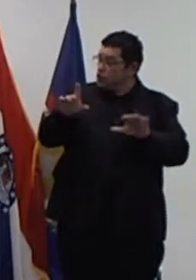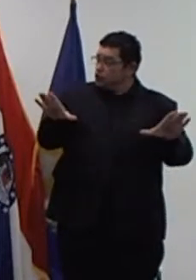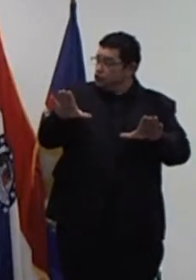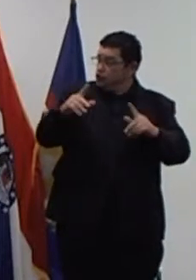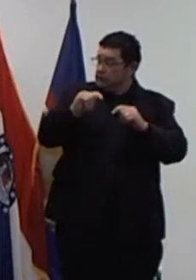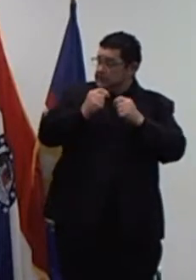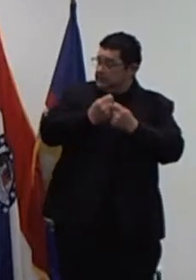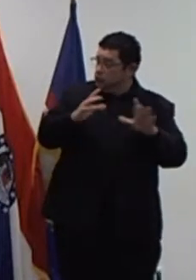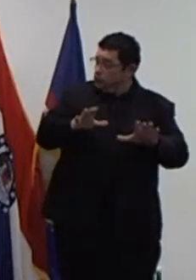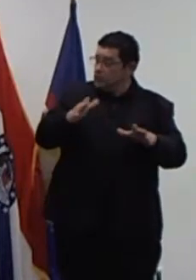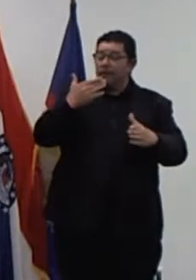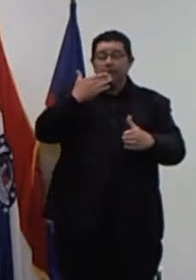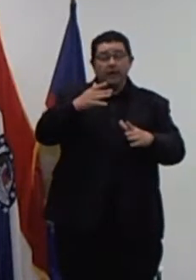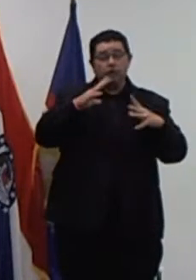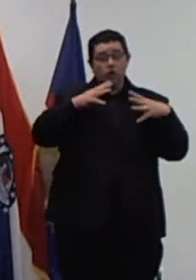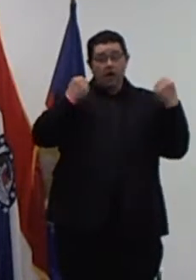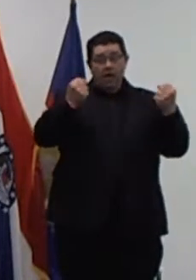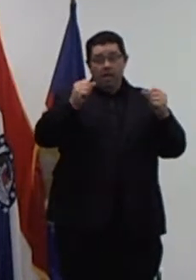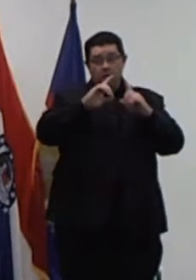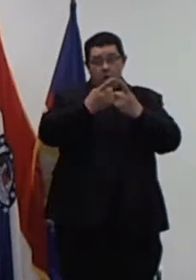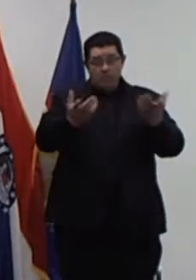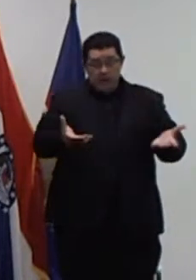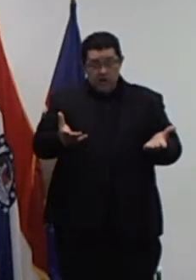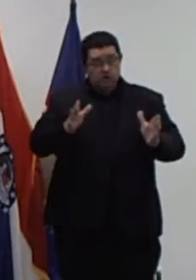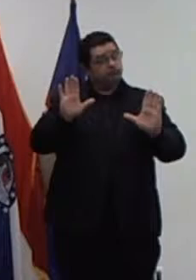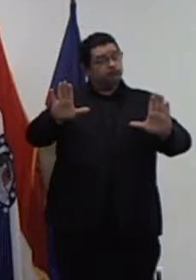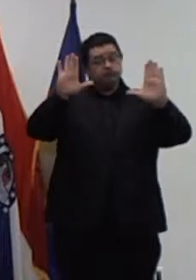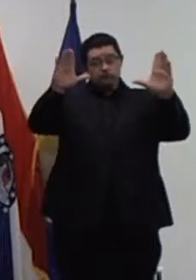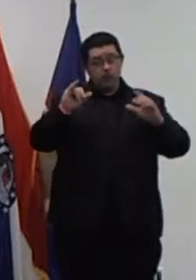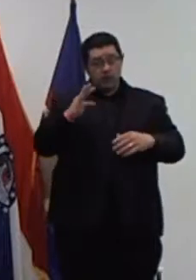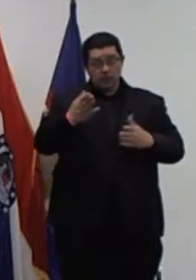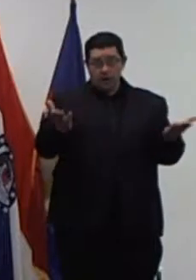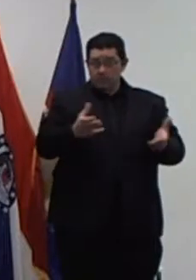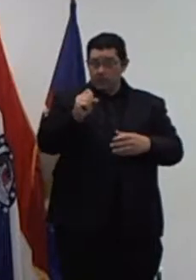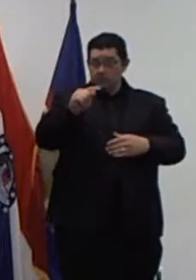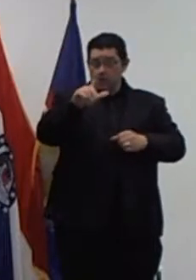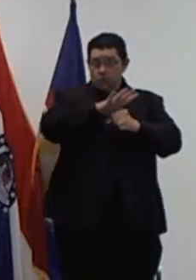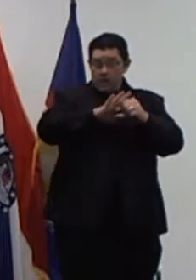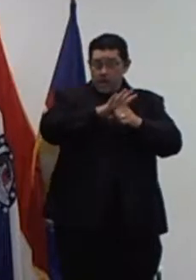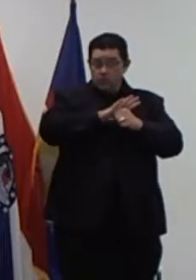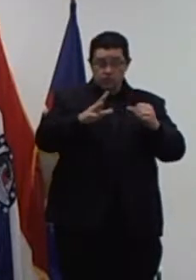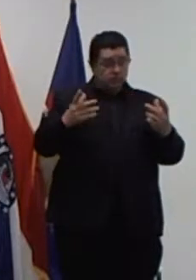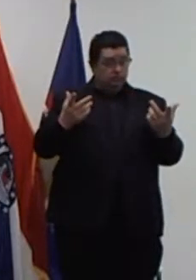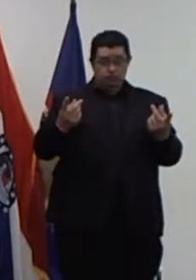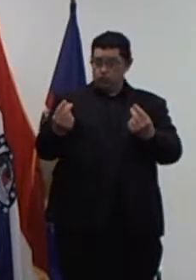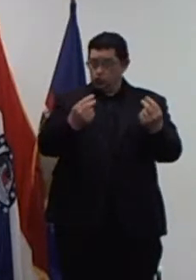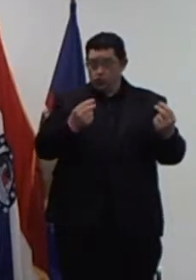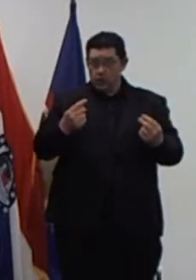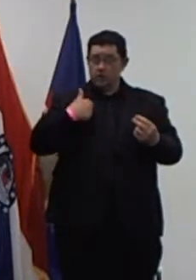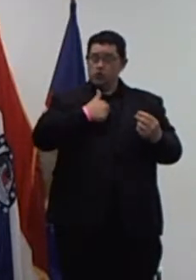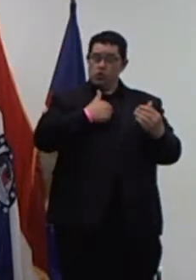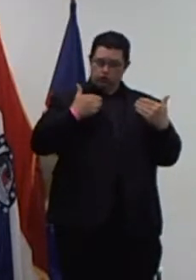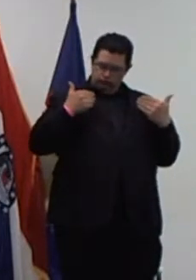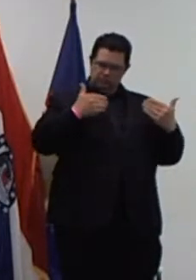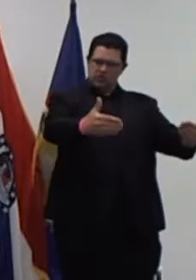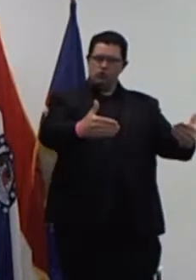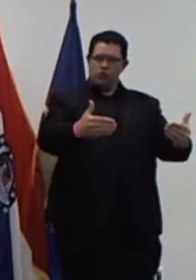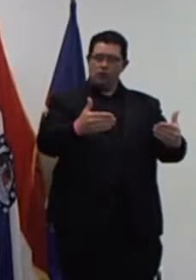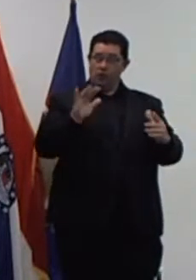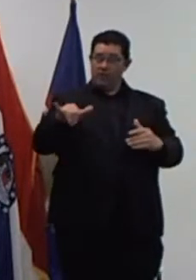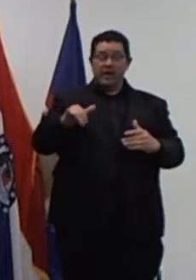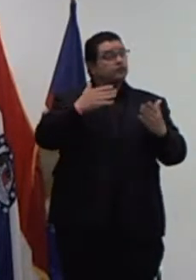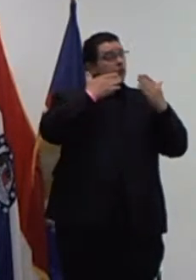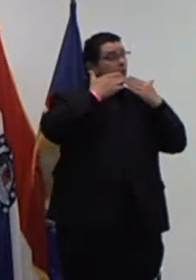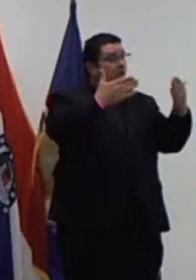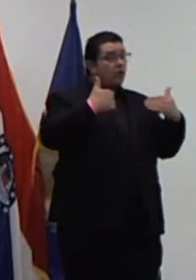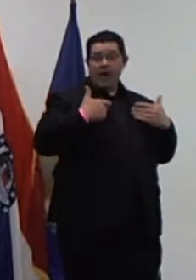And thanks for your health department here. You guys have done a great job here doing what you're doing. And we're going to continue to move forward on that. So thank